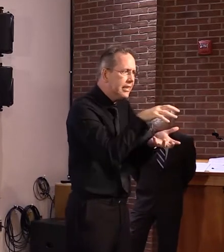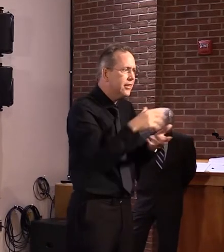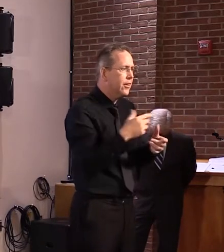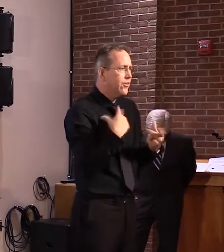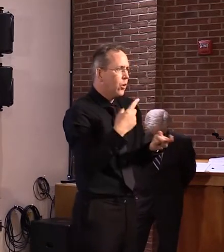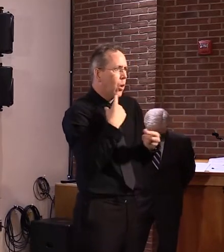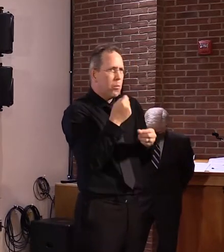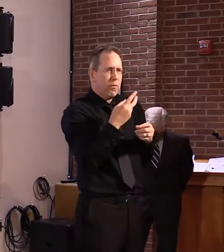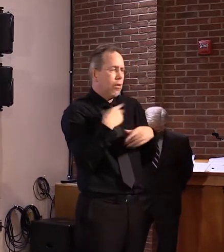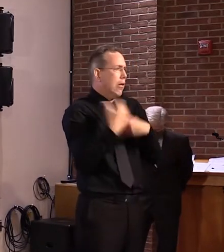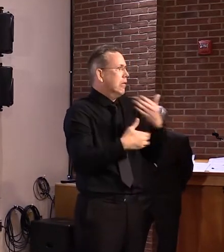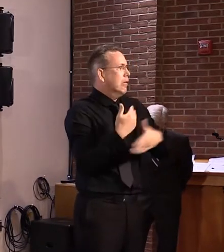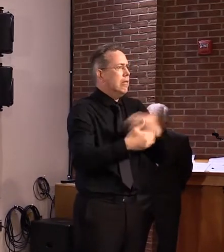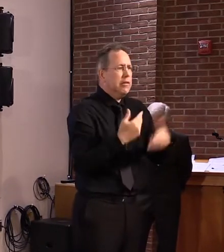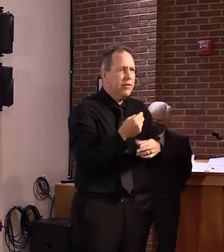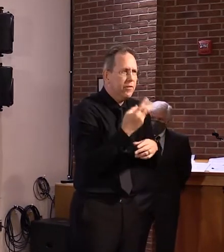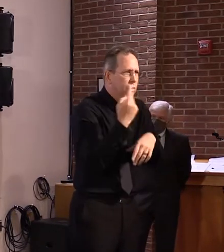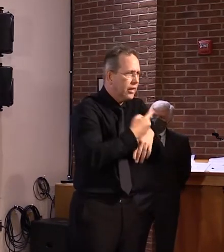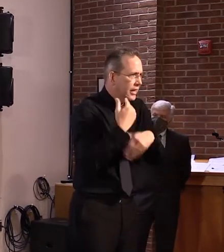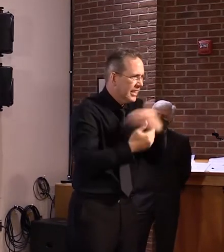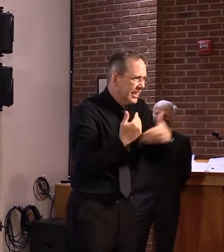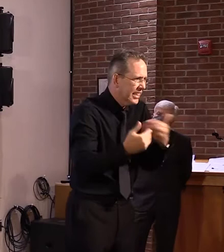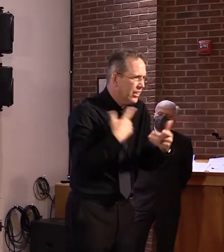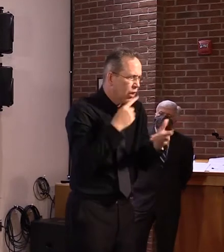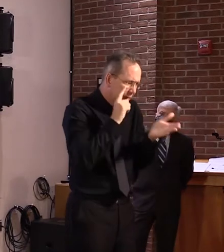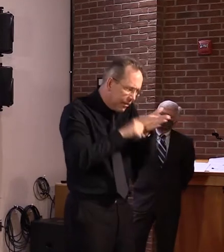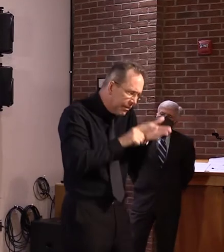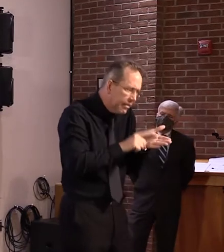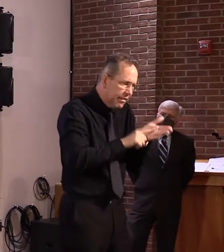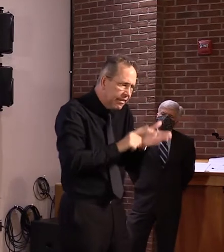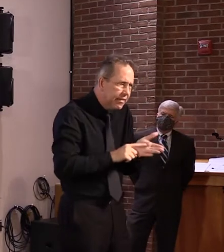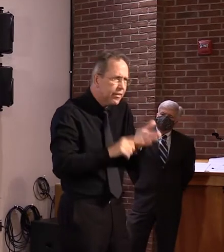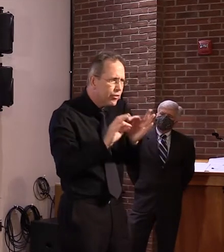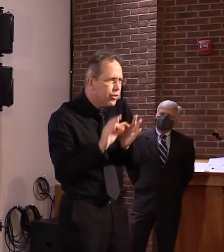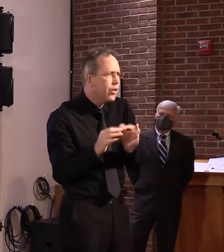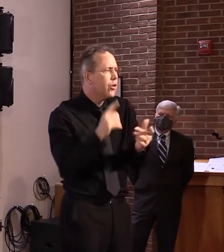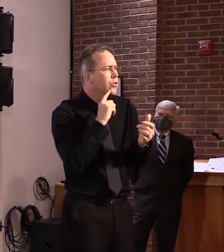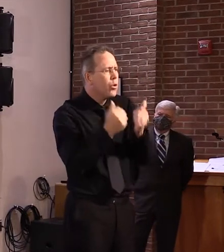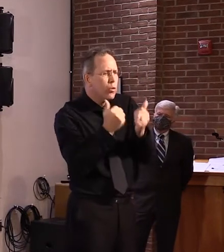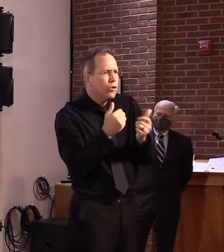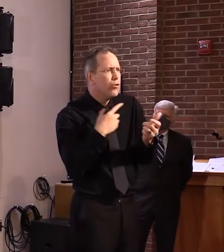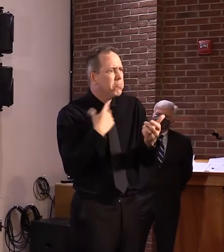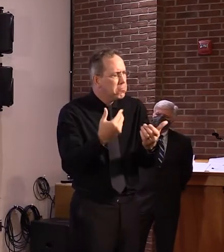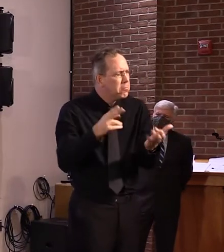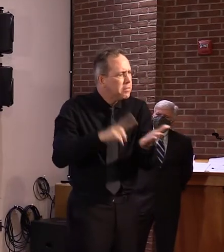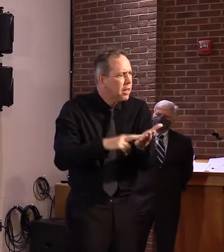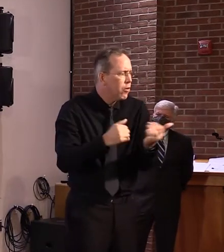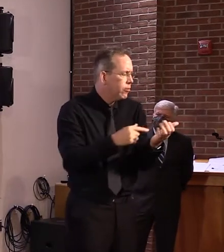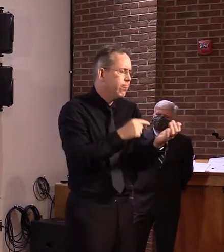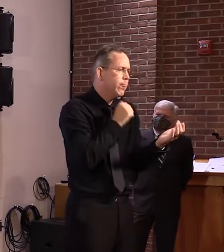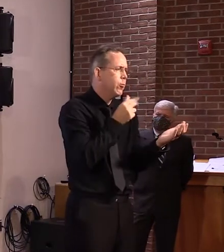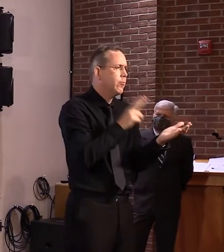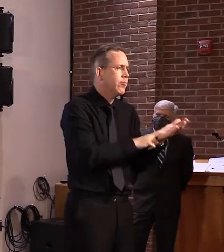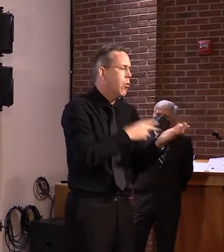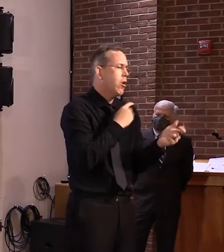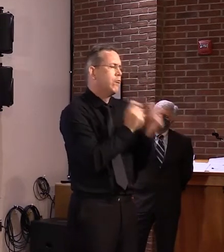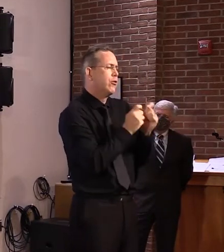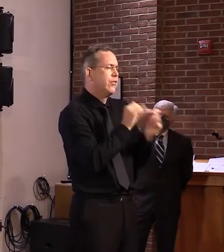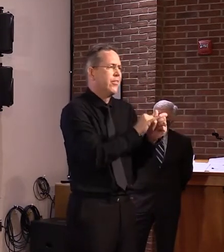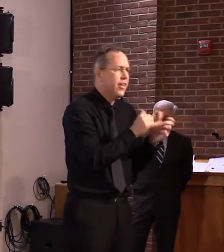determine whether I'll sign them or not. But from what I've seen so far, the vast majority of